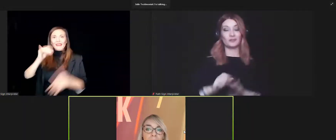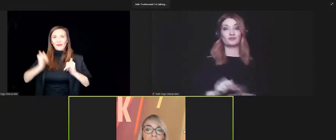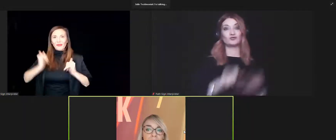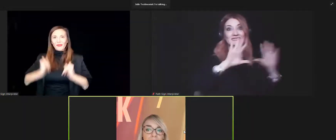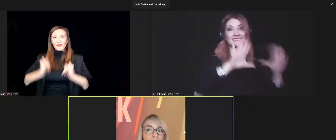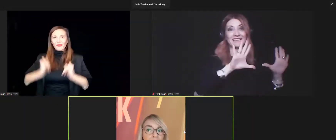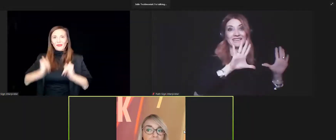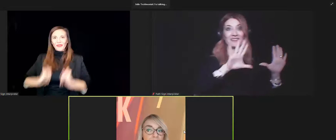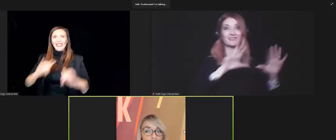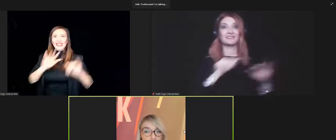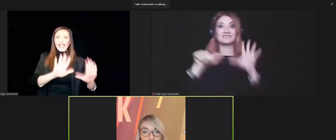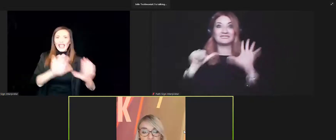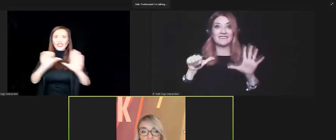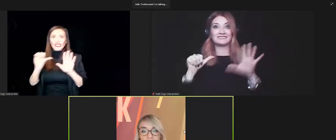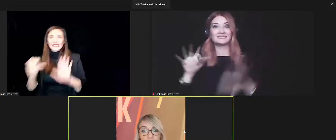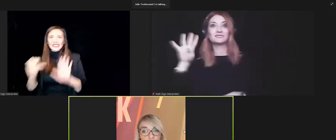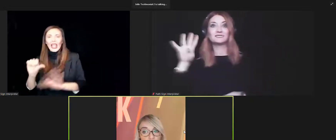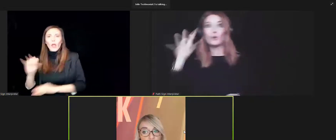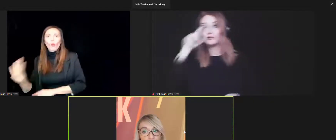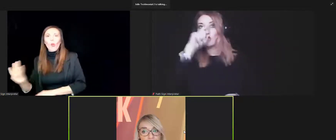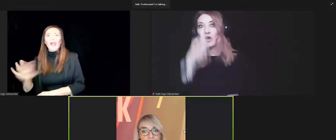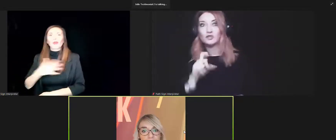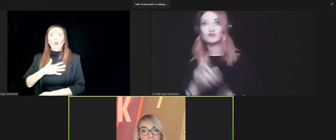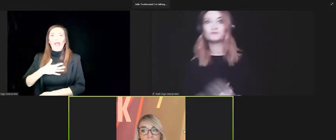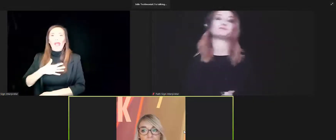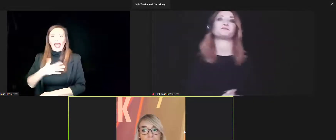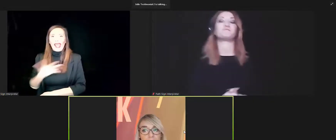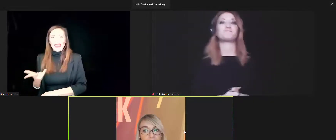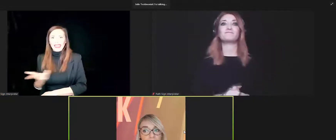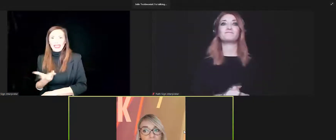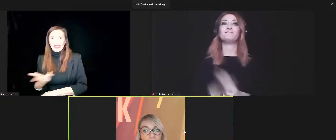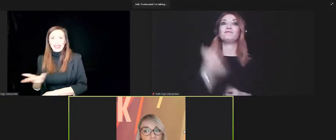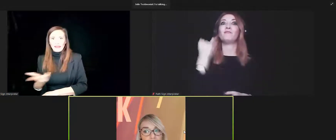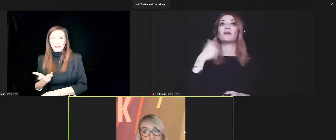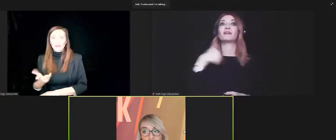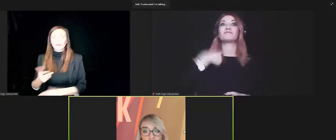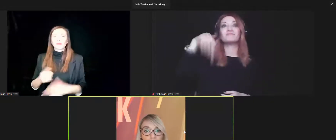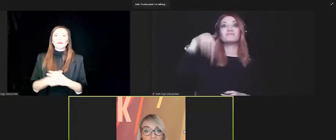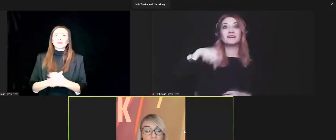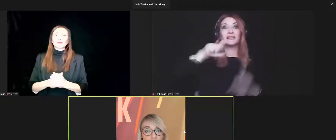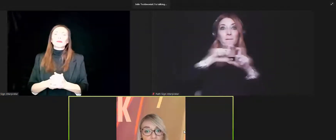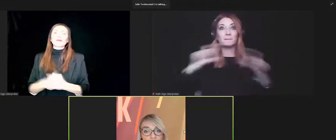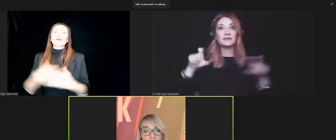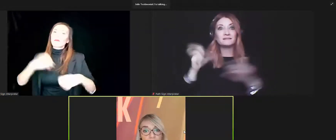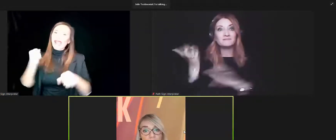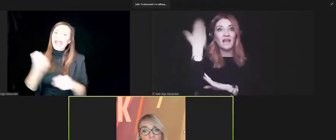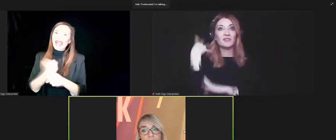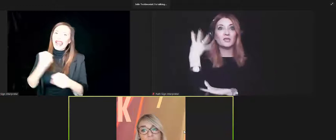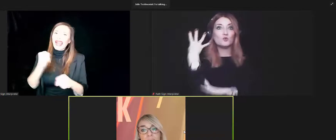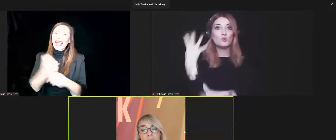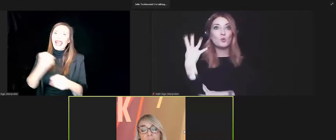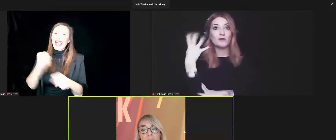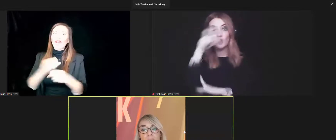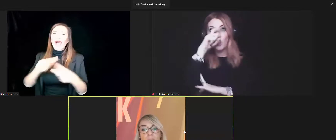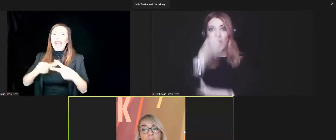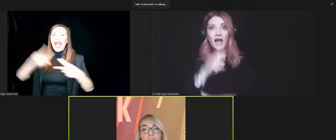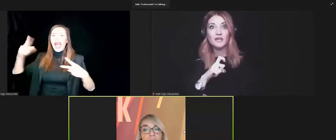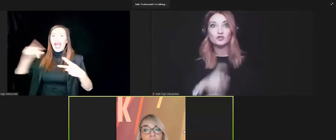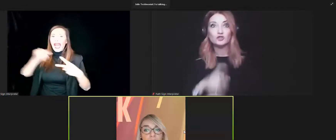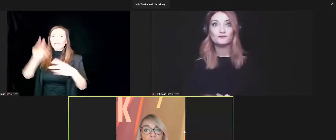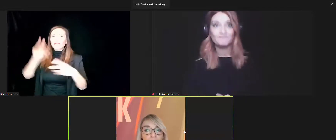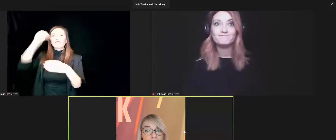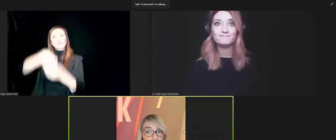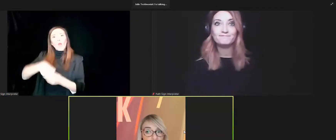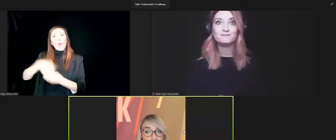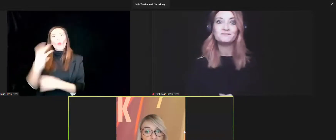I'm in this company since 4 years. And I started this business when I was a nurse in surgery. The